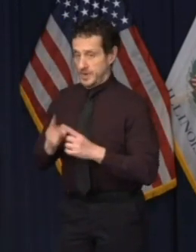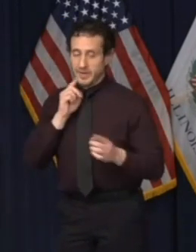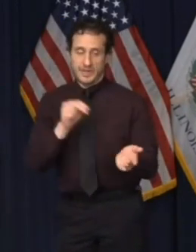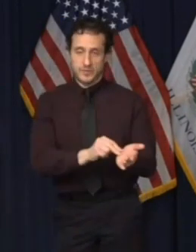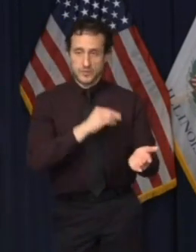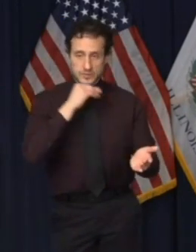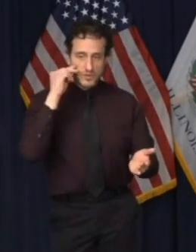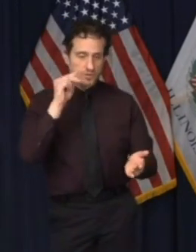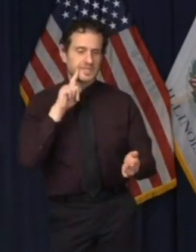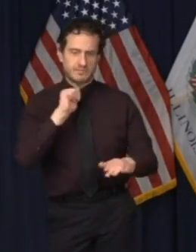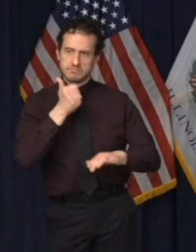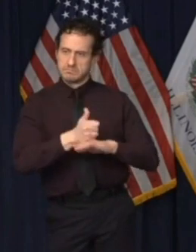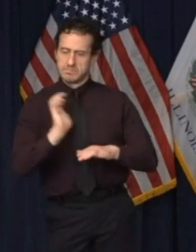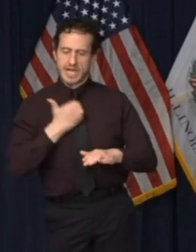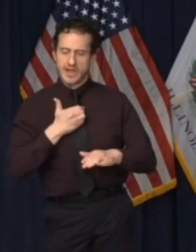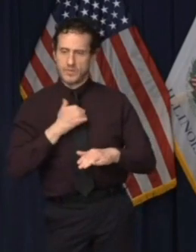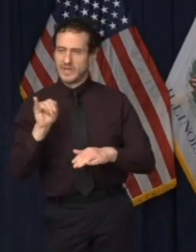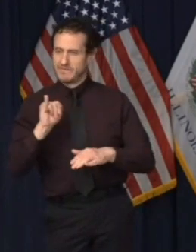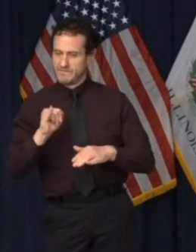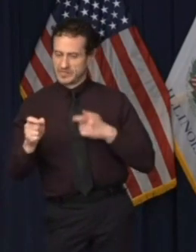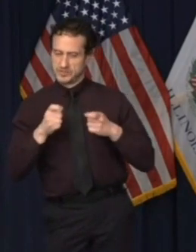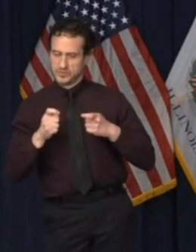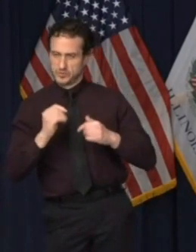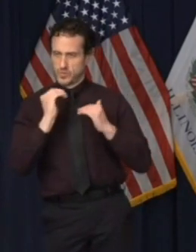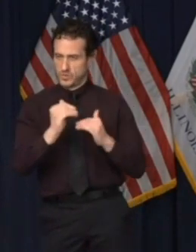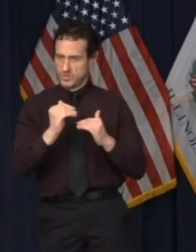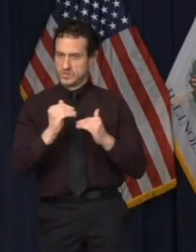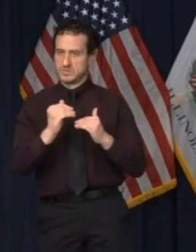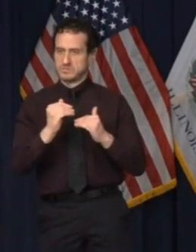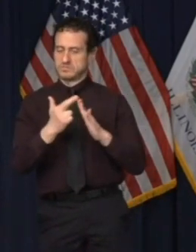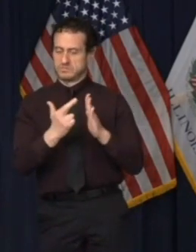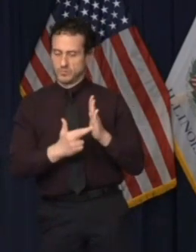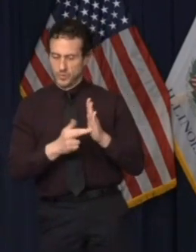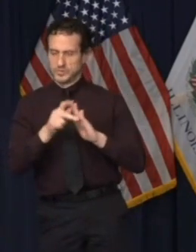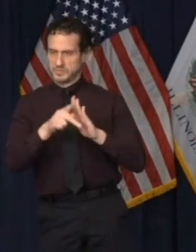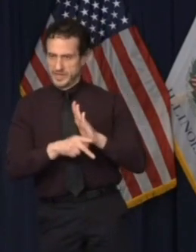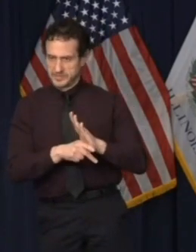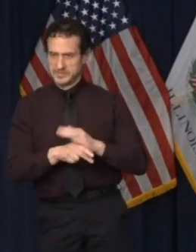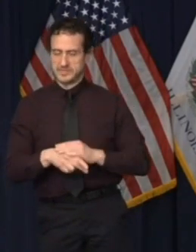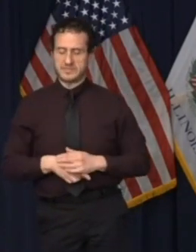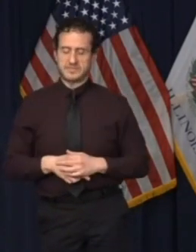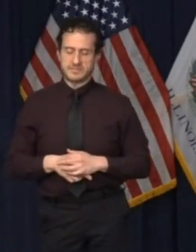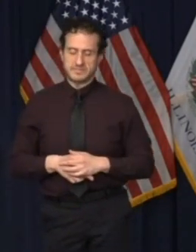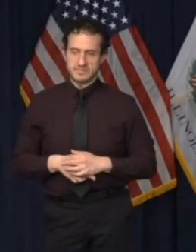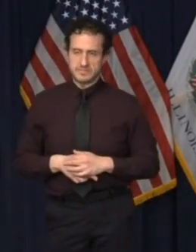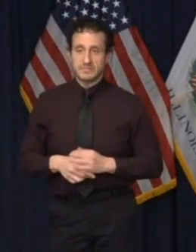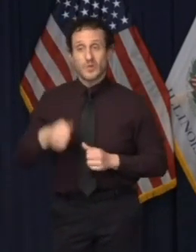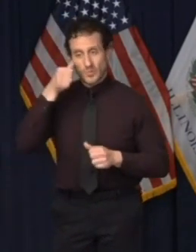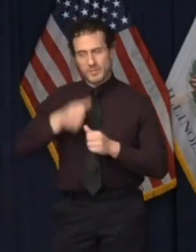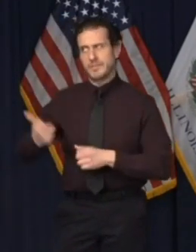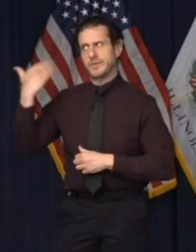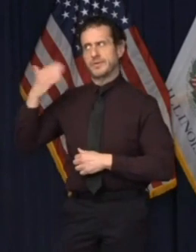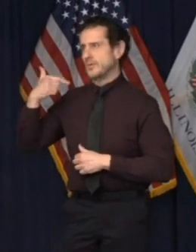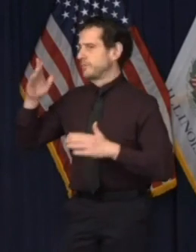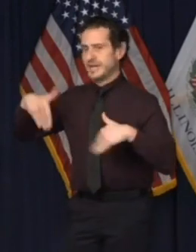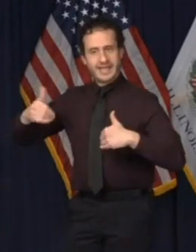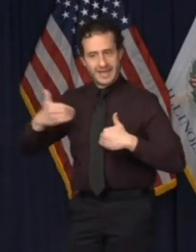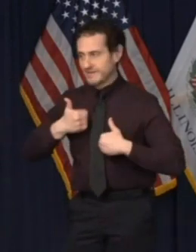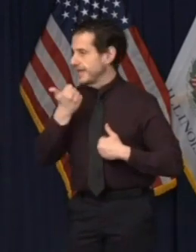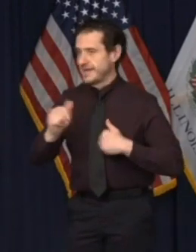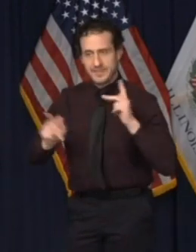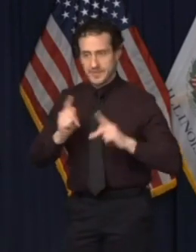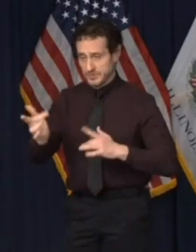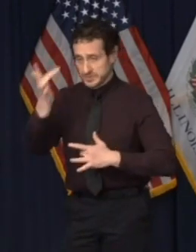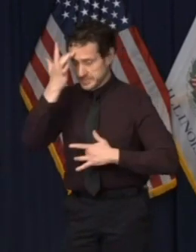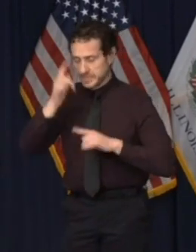infection control guidance. And as the governor mentioned, before ever we had a case, we worked to come up with